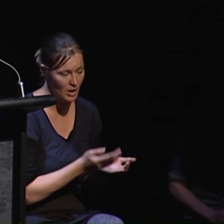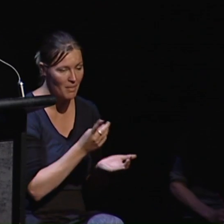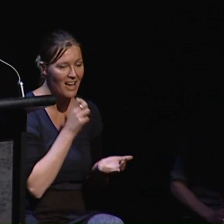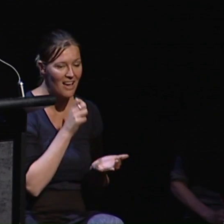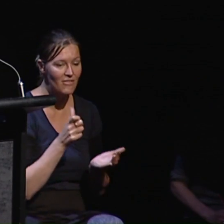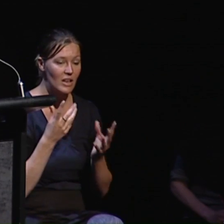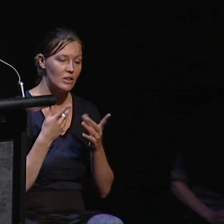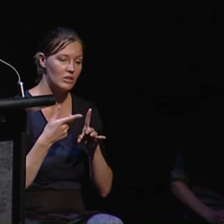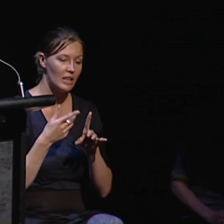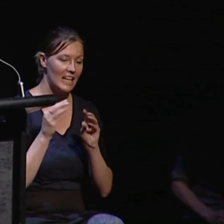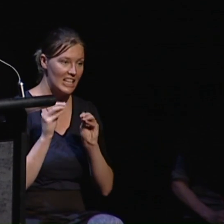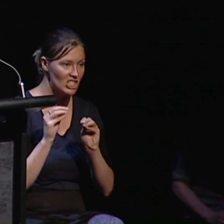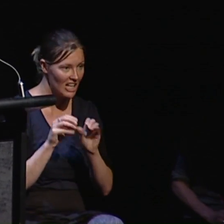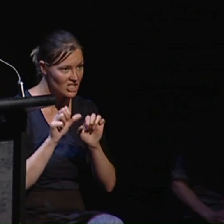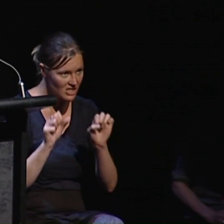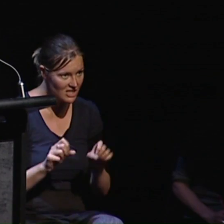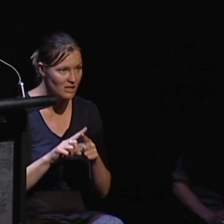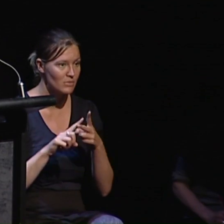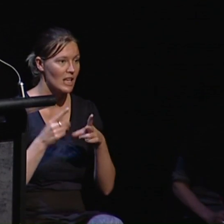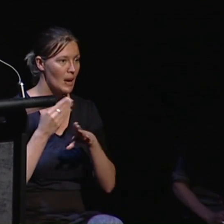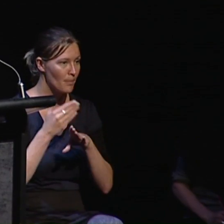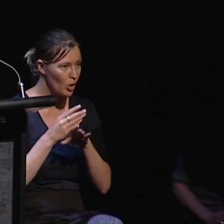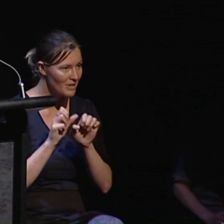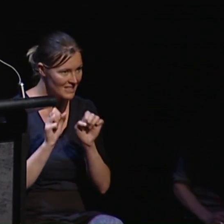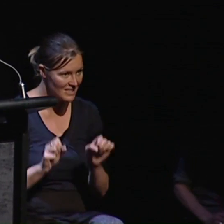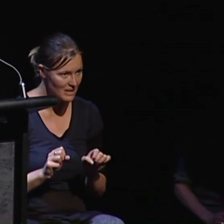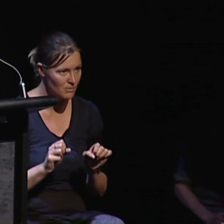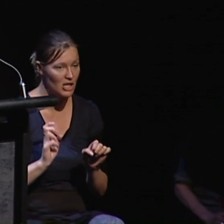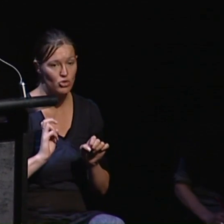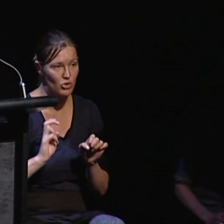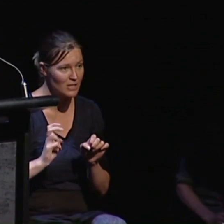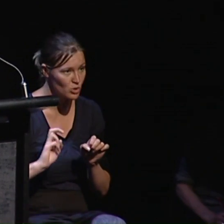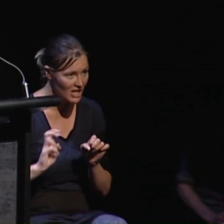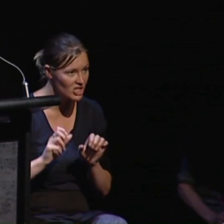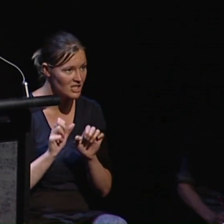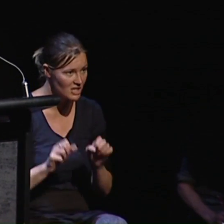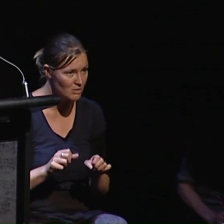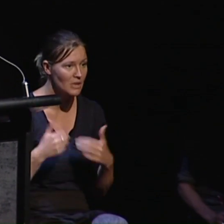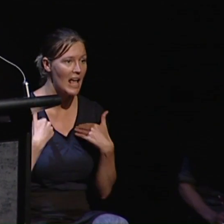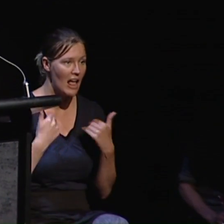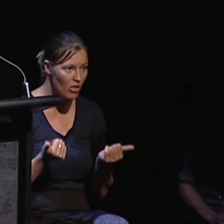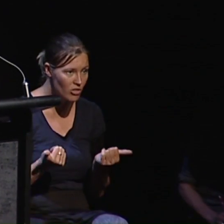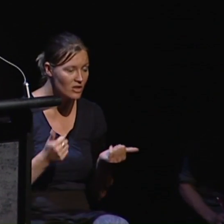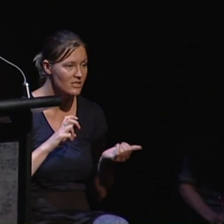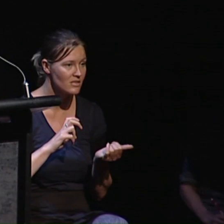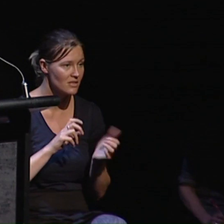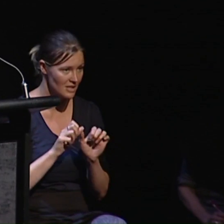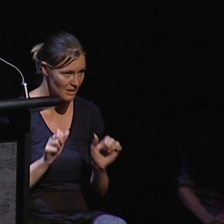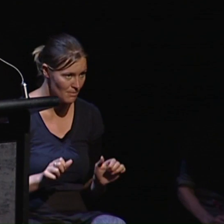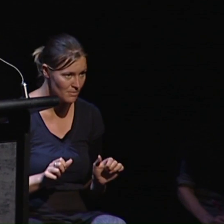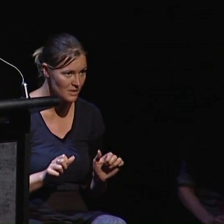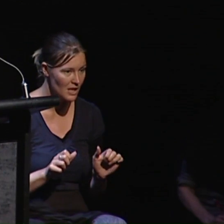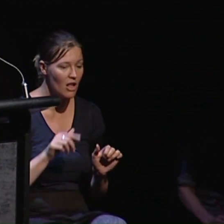our education systems, our employment systems, our transportation systems, our healthcare systems are built in ways